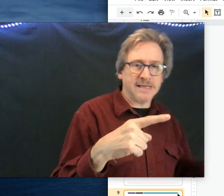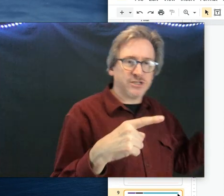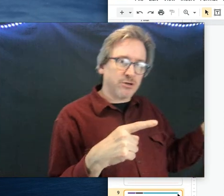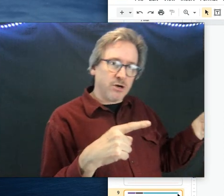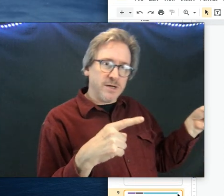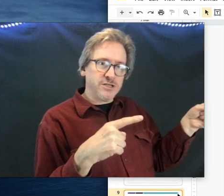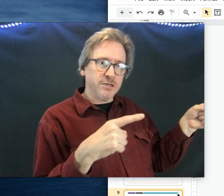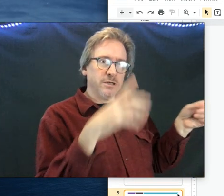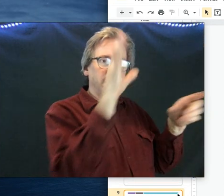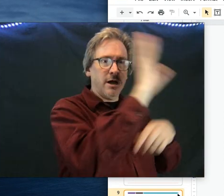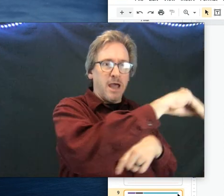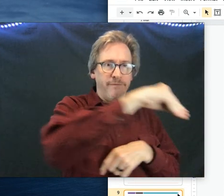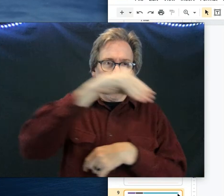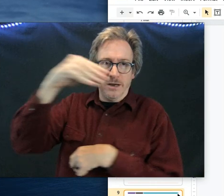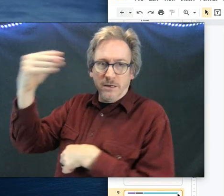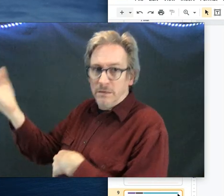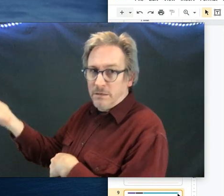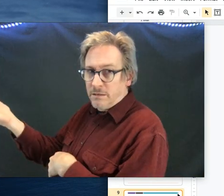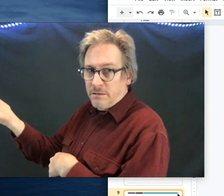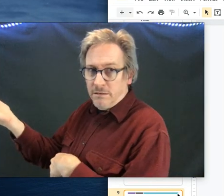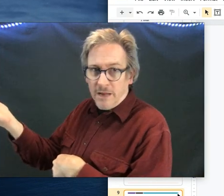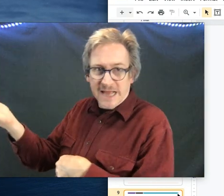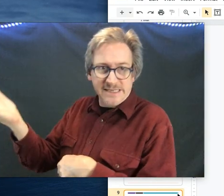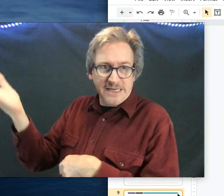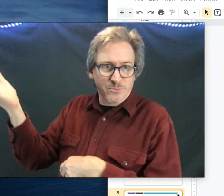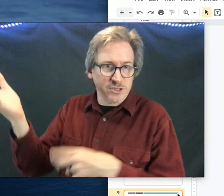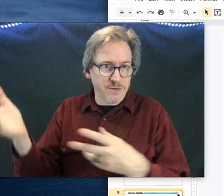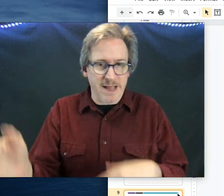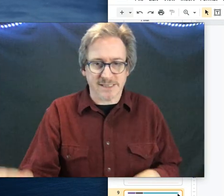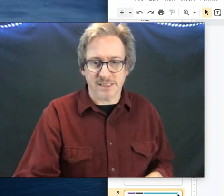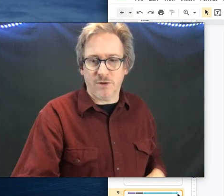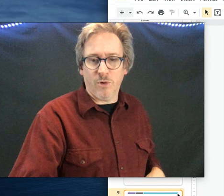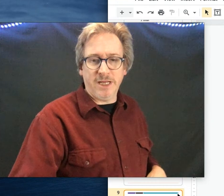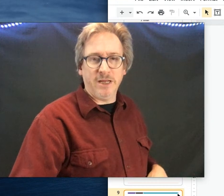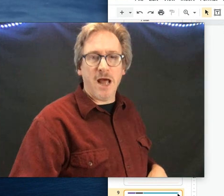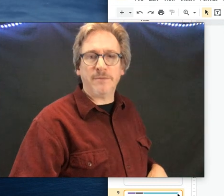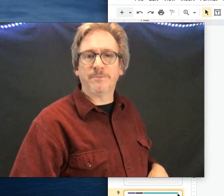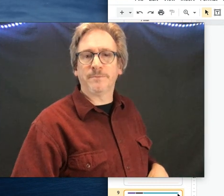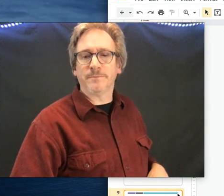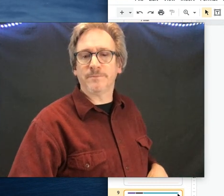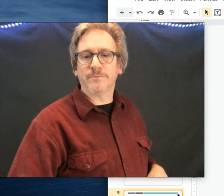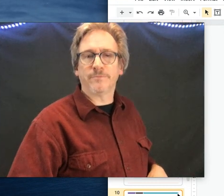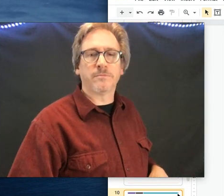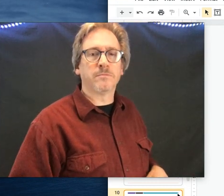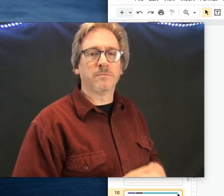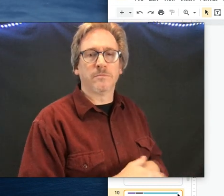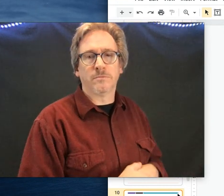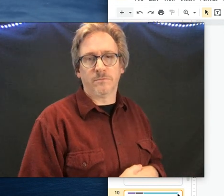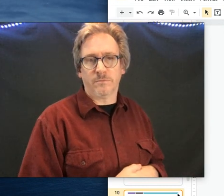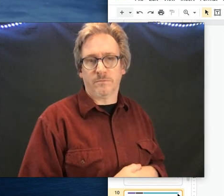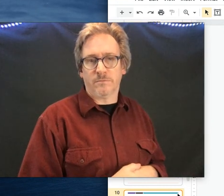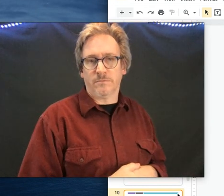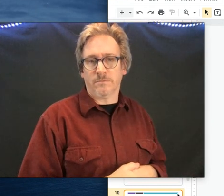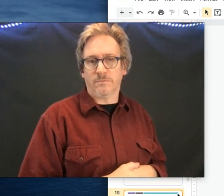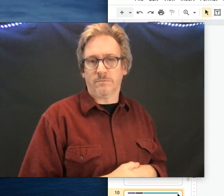He asks her a question and then asks the next person, passes on what he got.